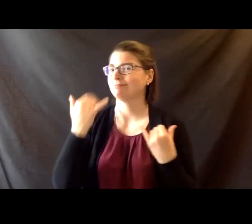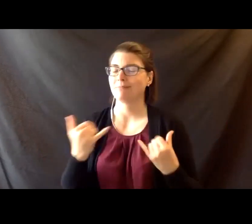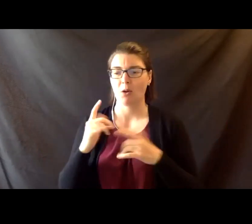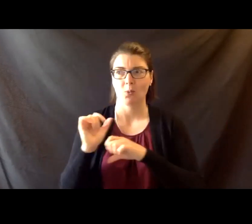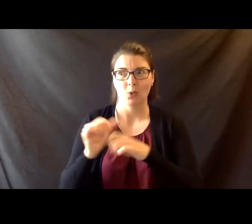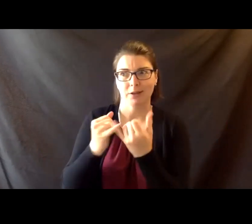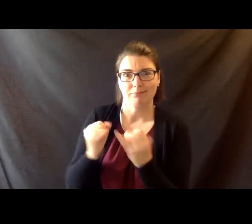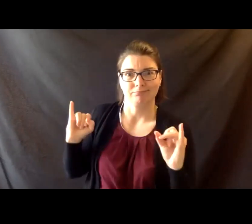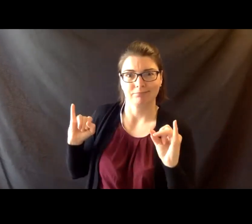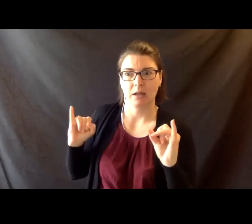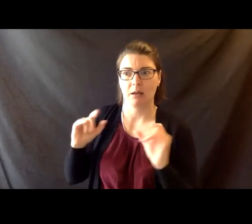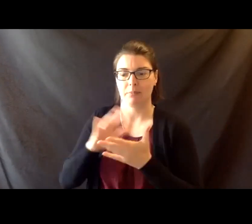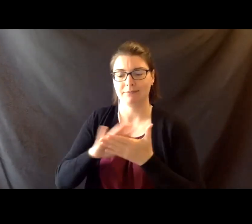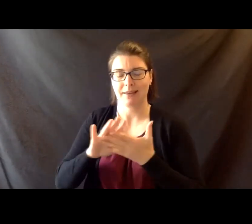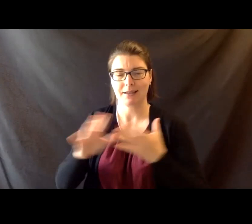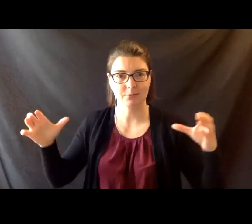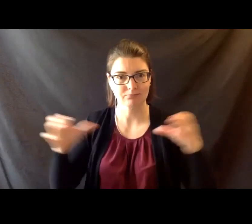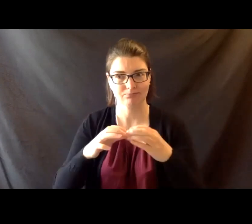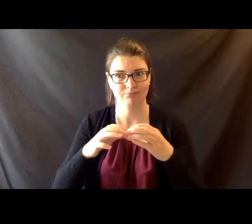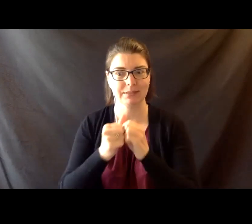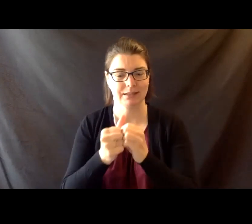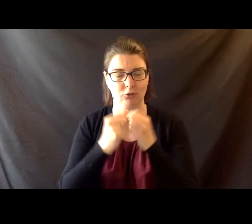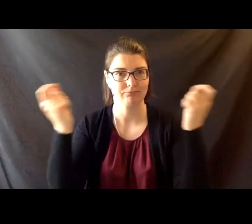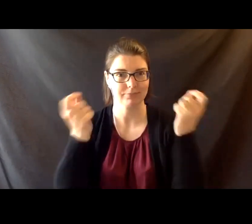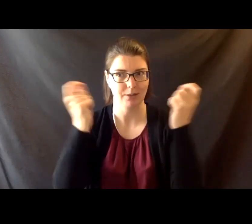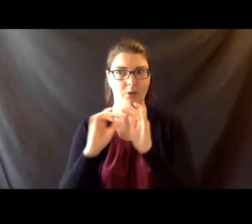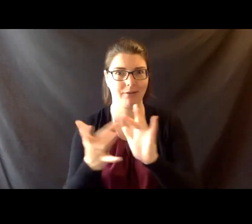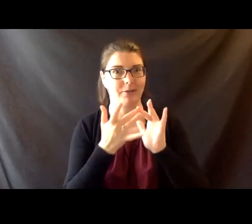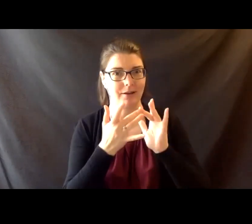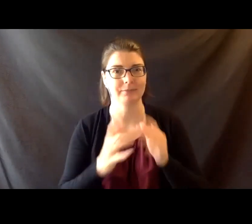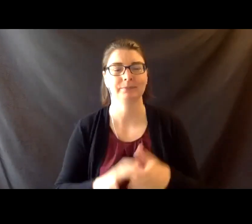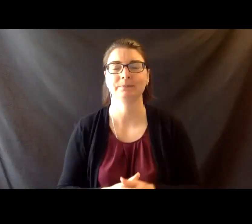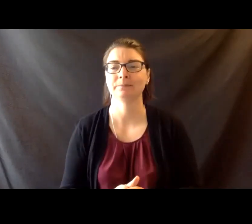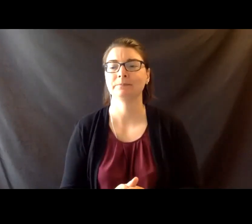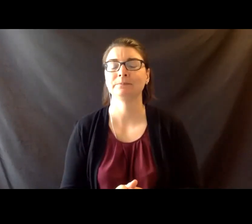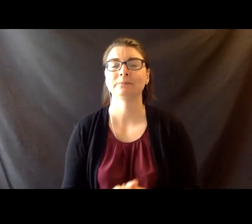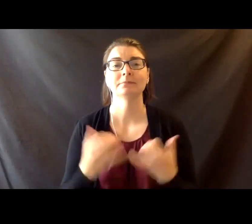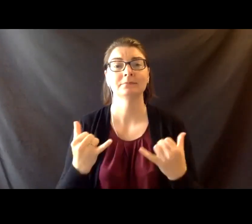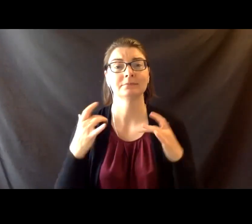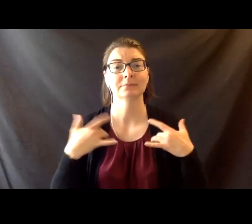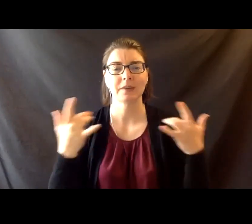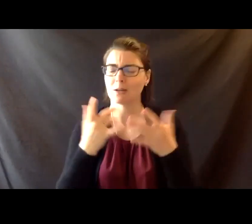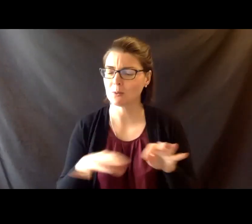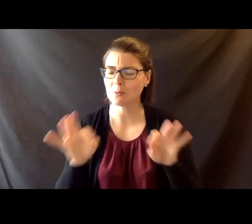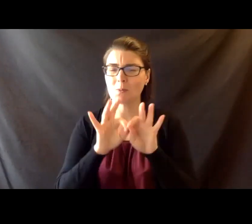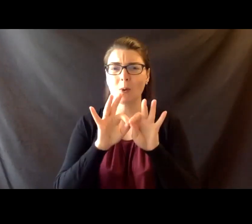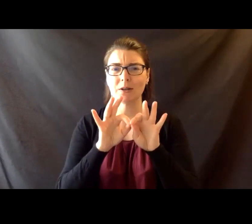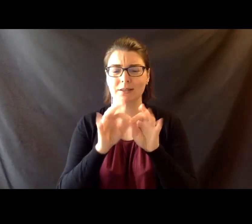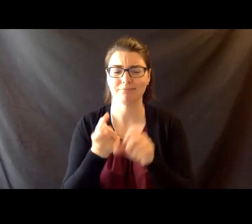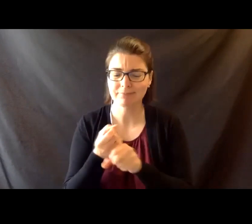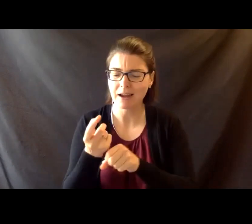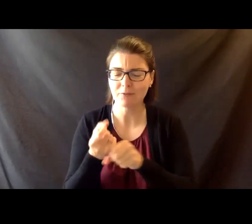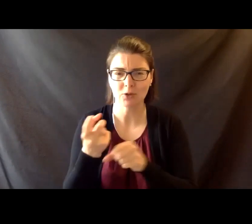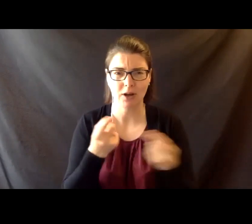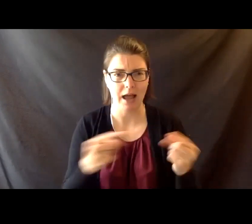able to come together virtually to celebrate as a community. Today's event is an important annual research celebration hosted by York